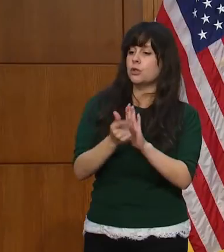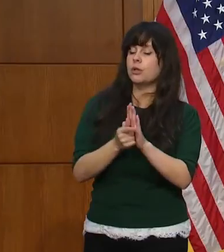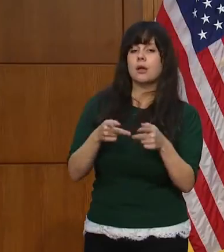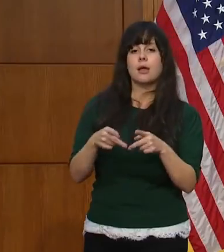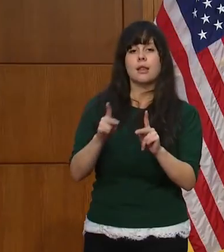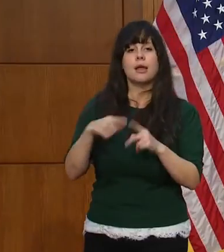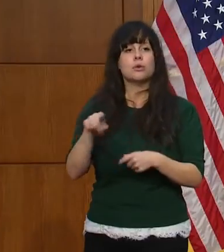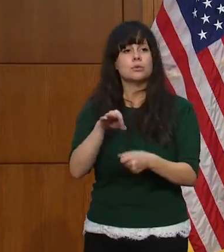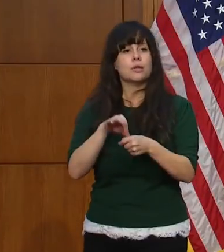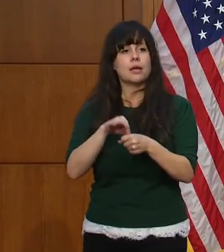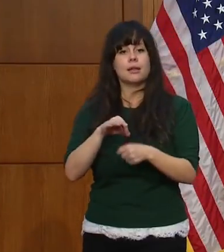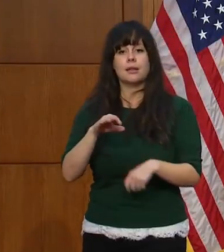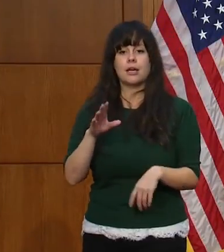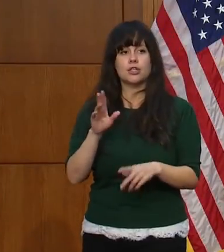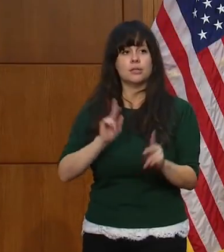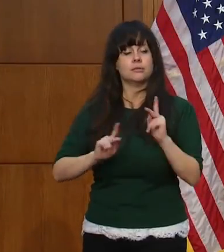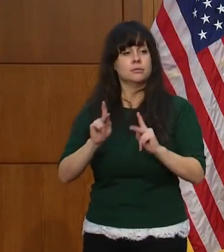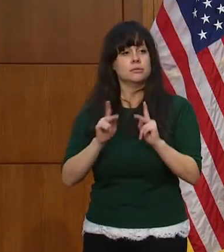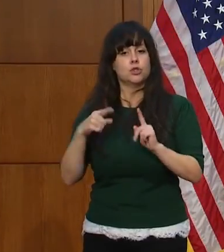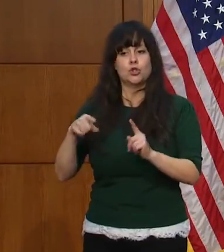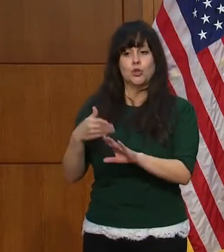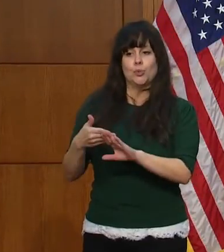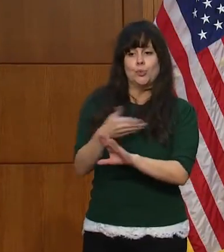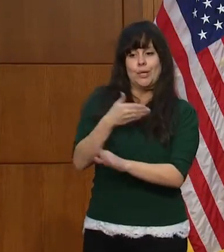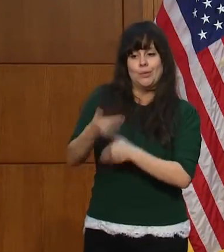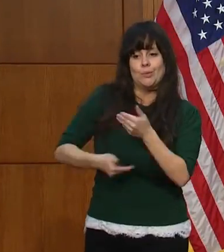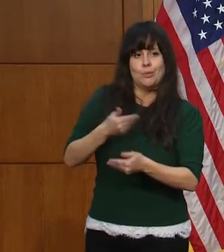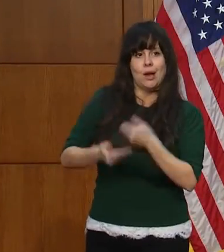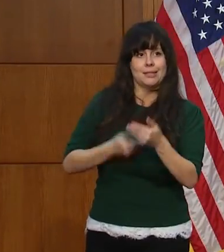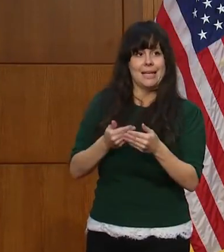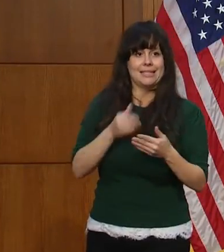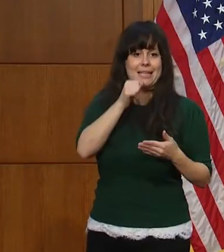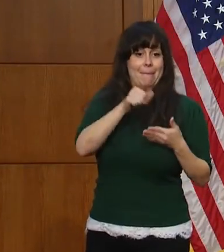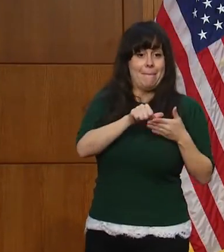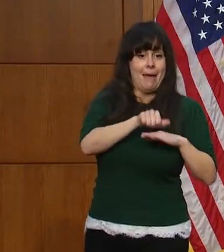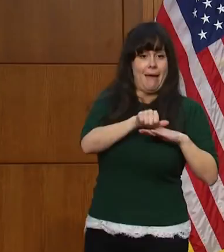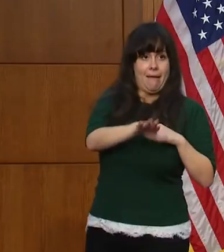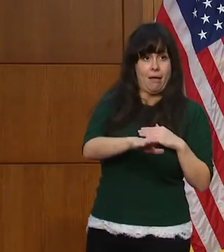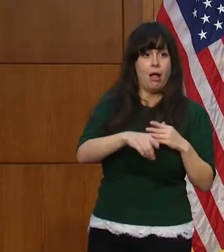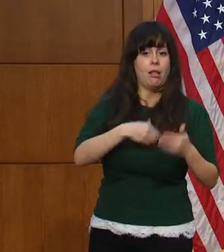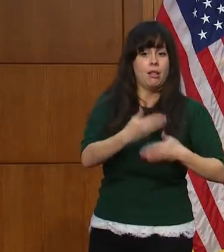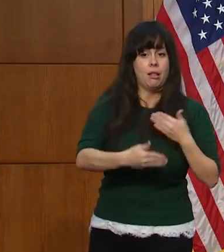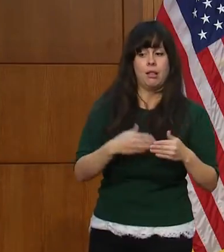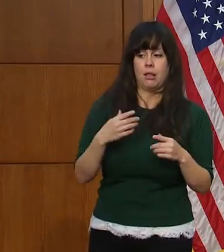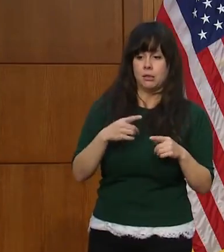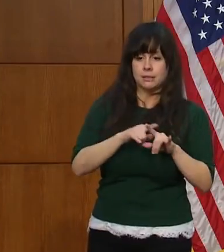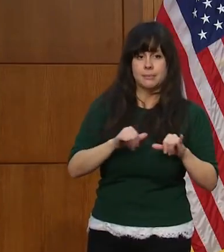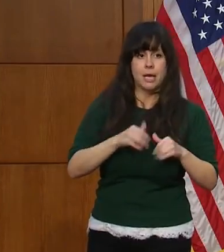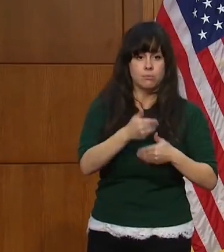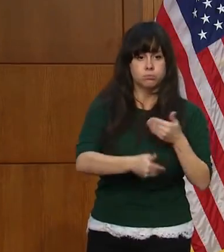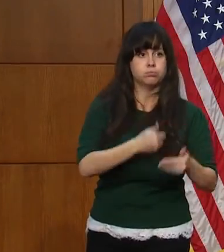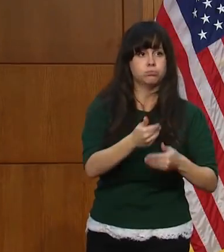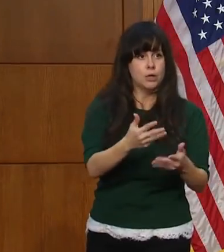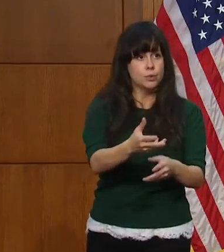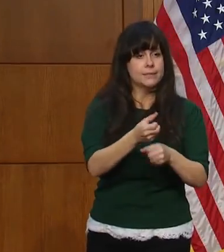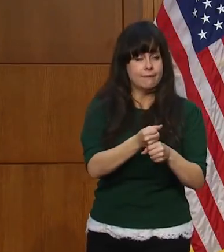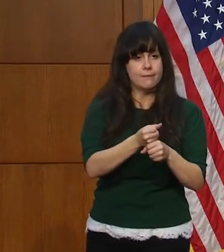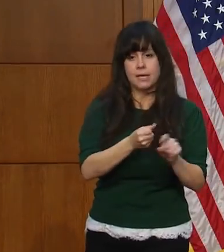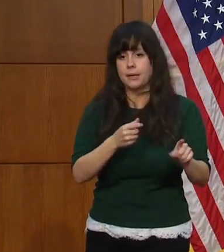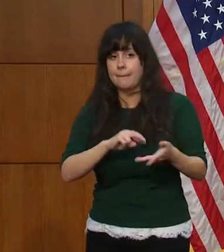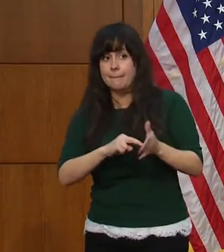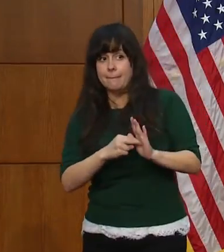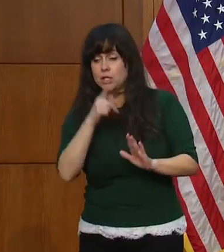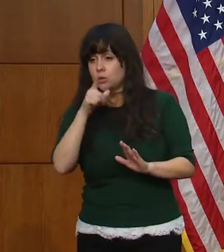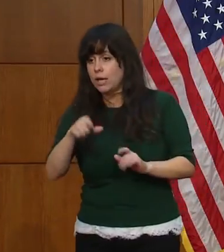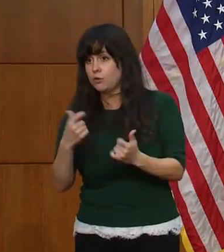election officials to pre-process absentee ballots as they come in. which means we don't have to wait until election night to